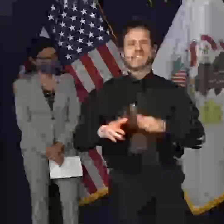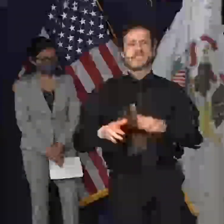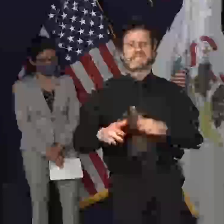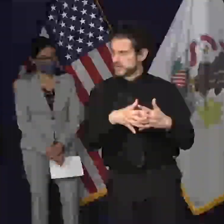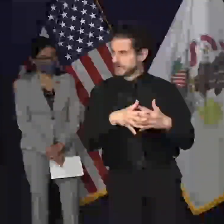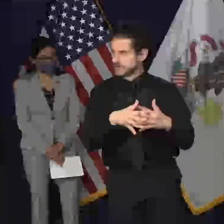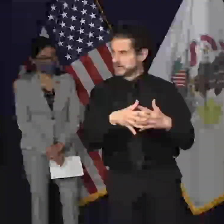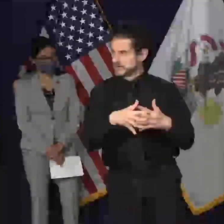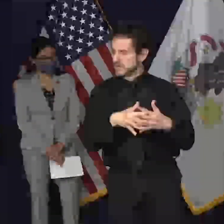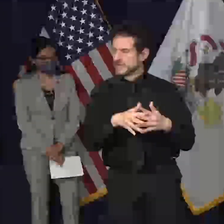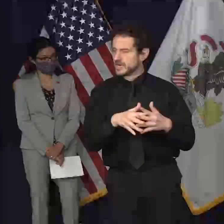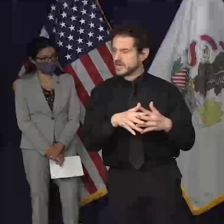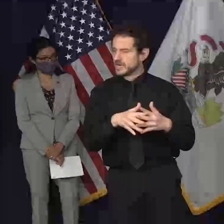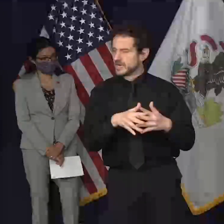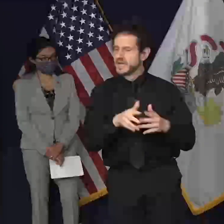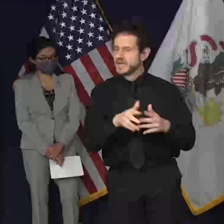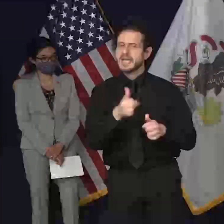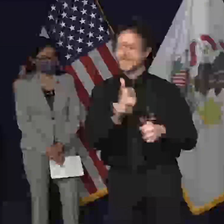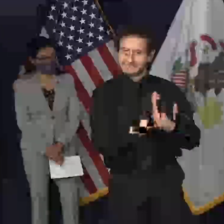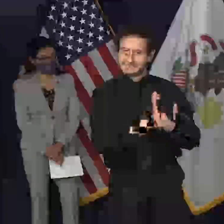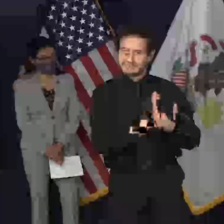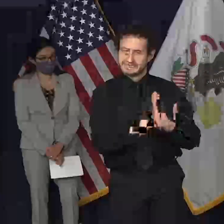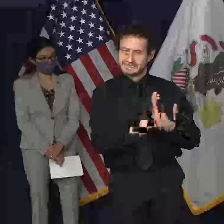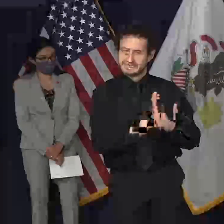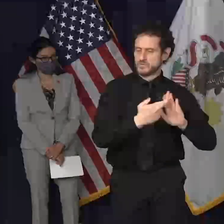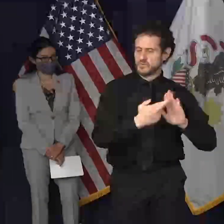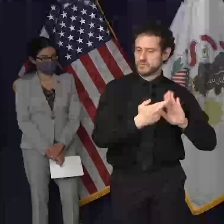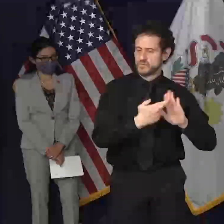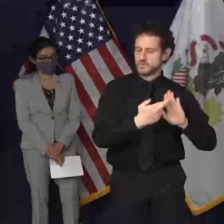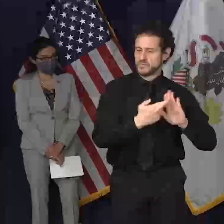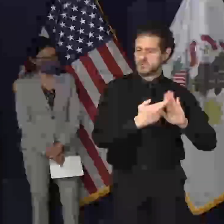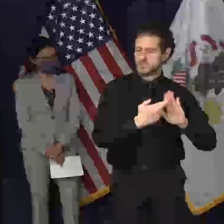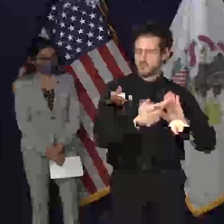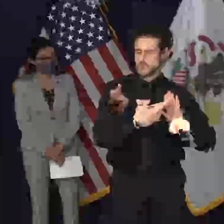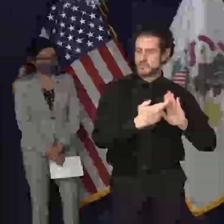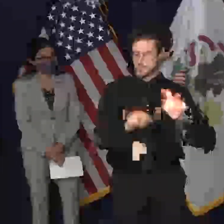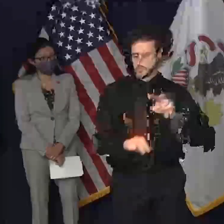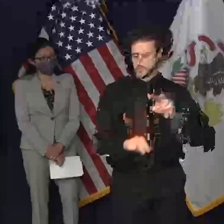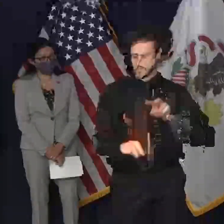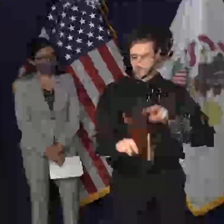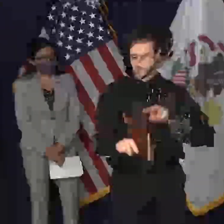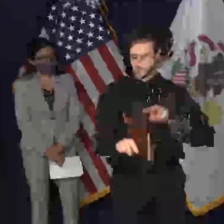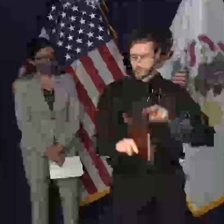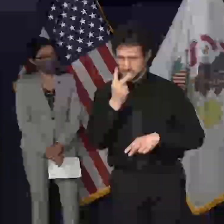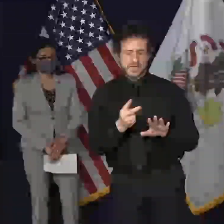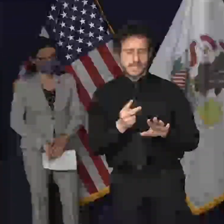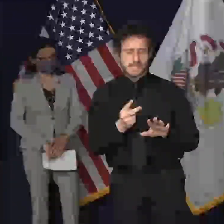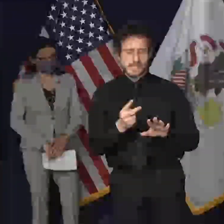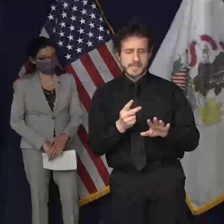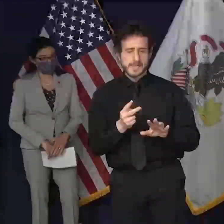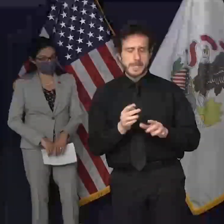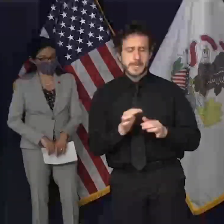different set of criteria. What we're watching for is the effect of